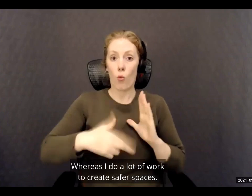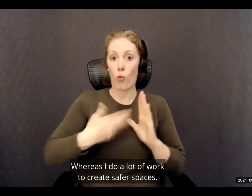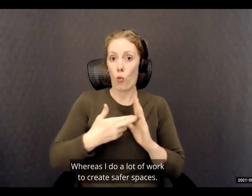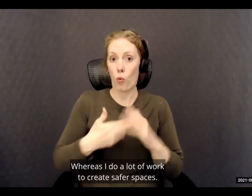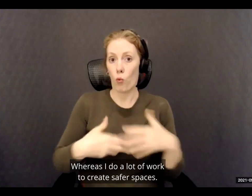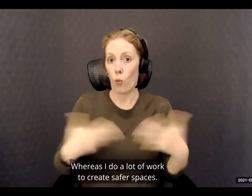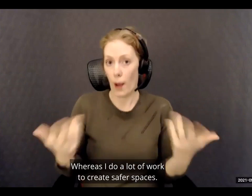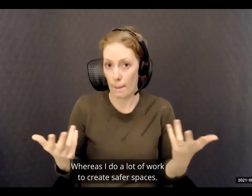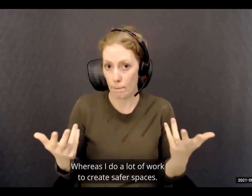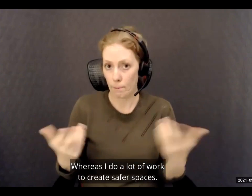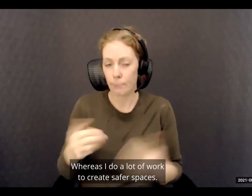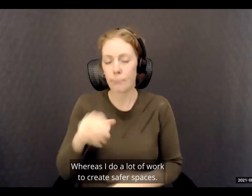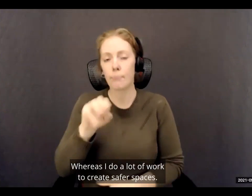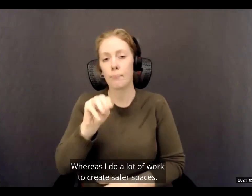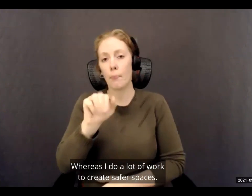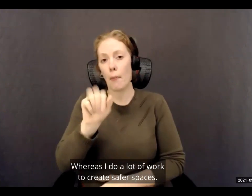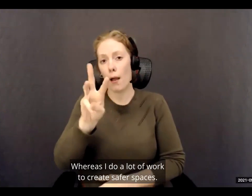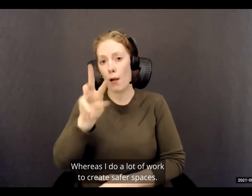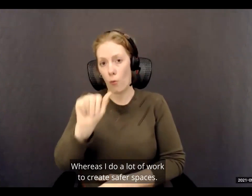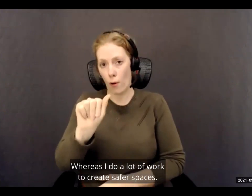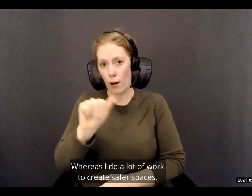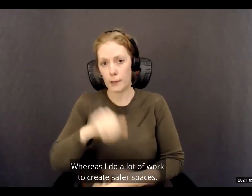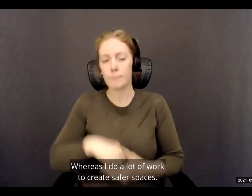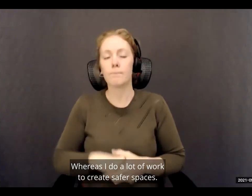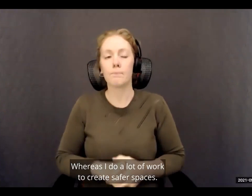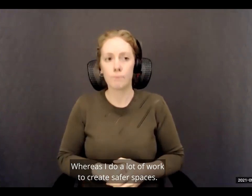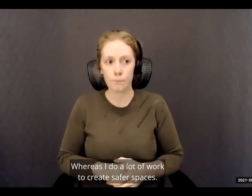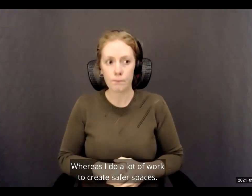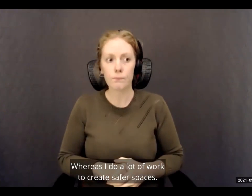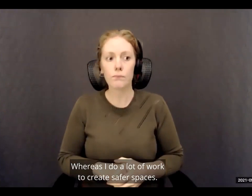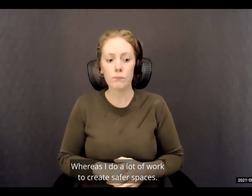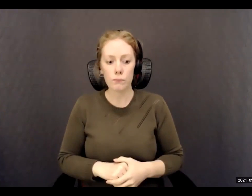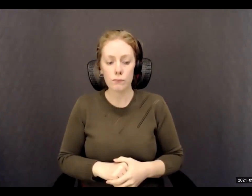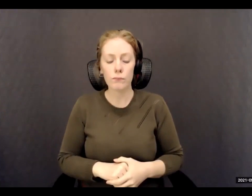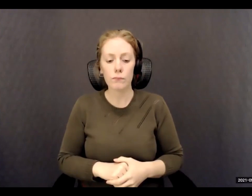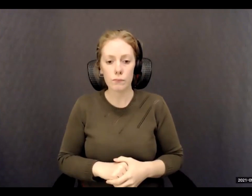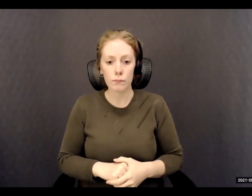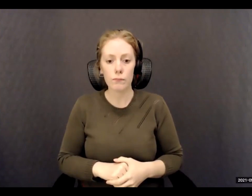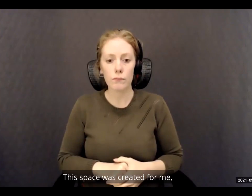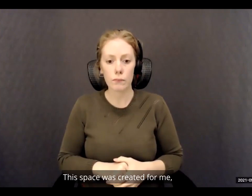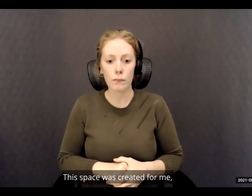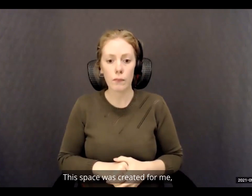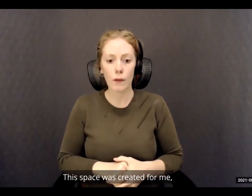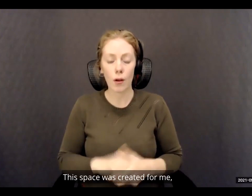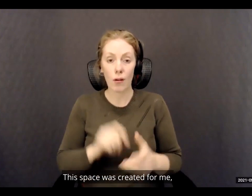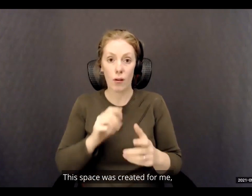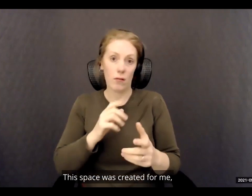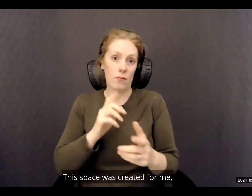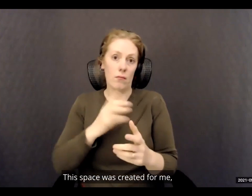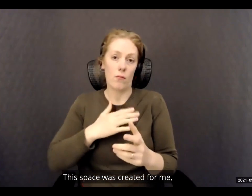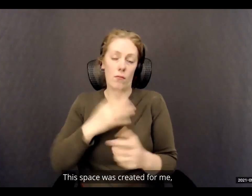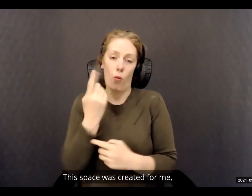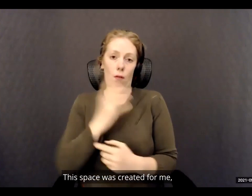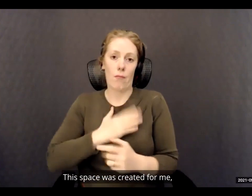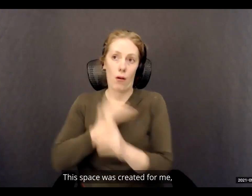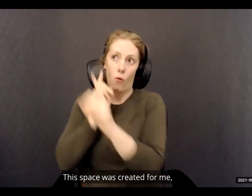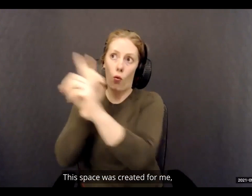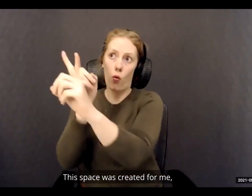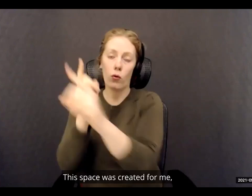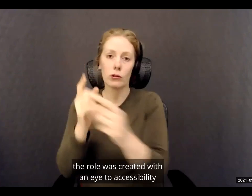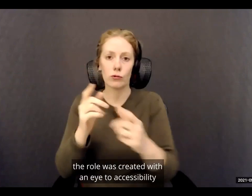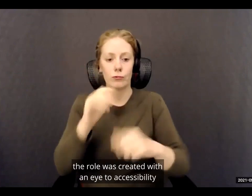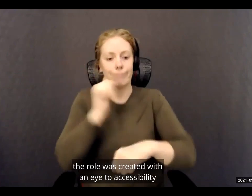whereas I do a lot of work to create safer spaces. The space was created for